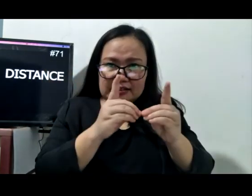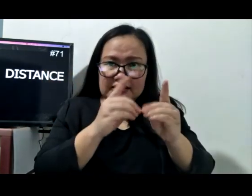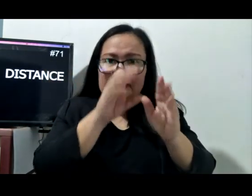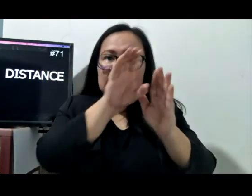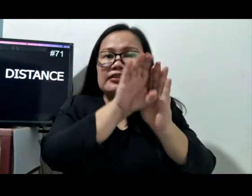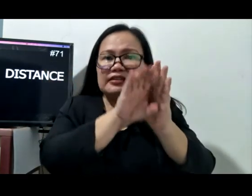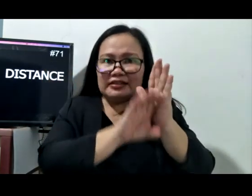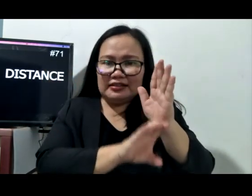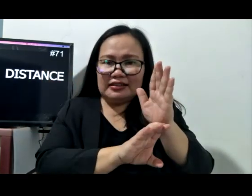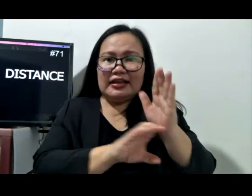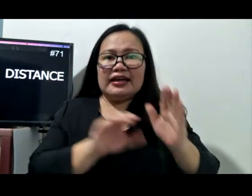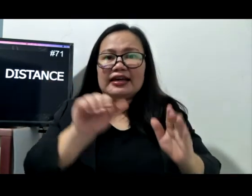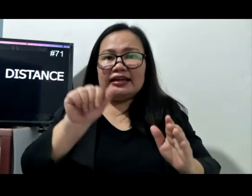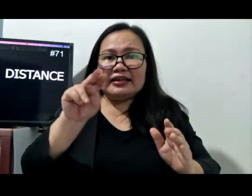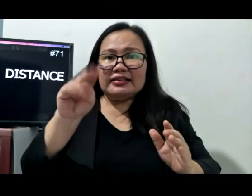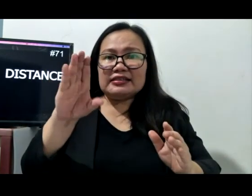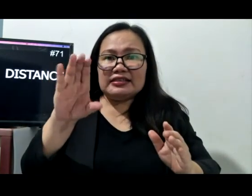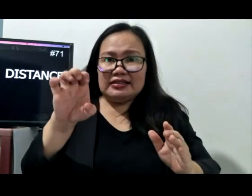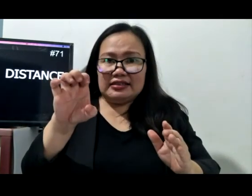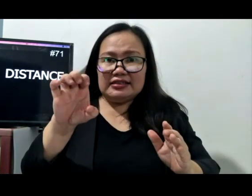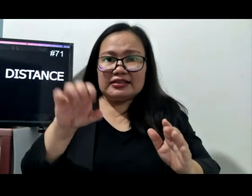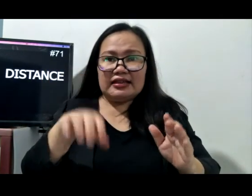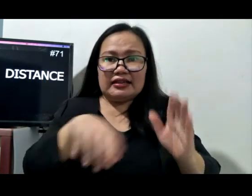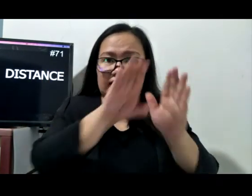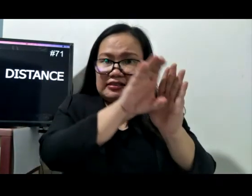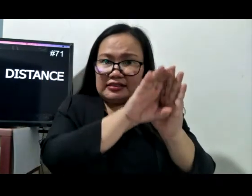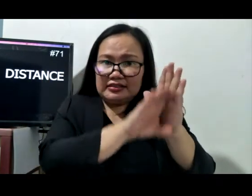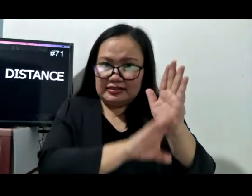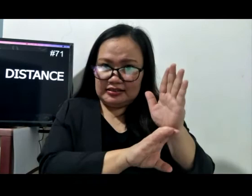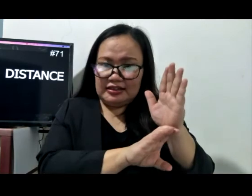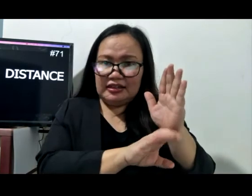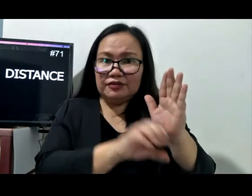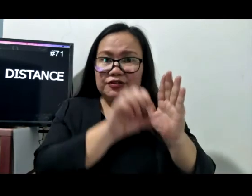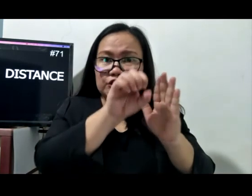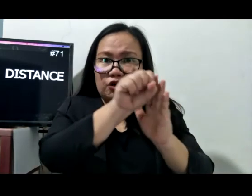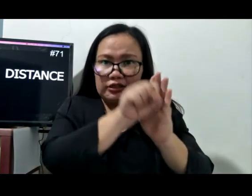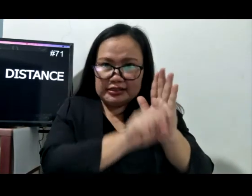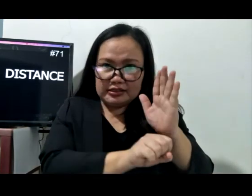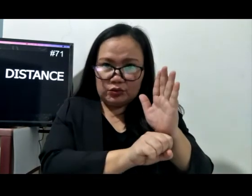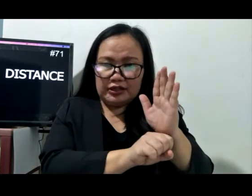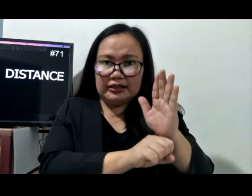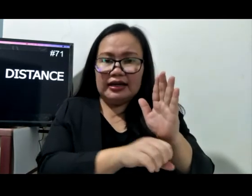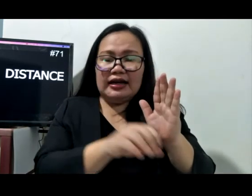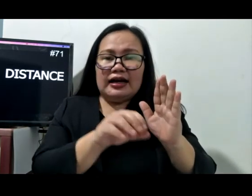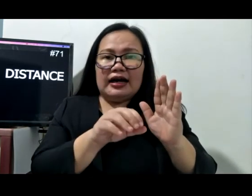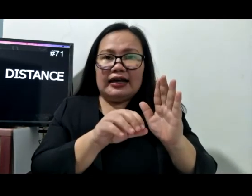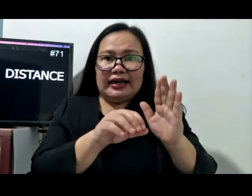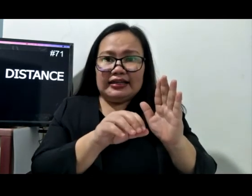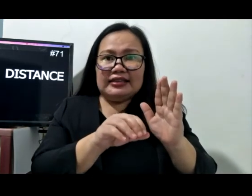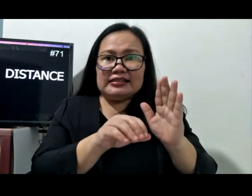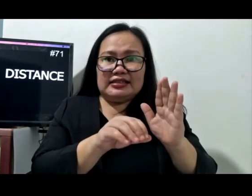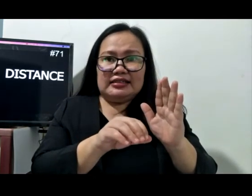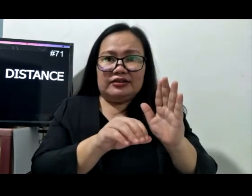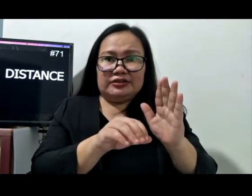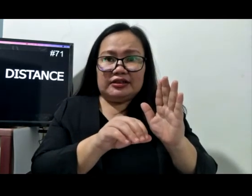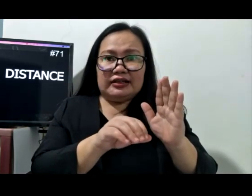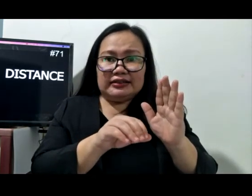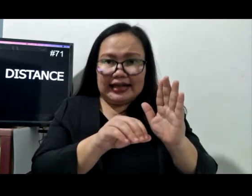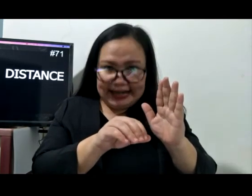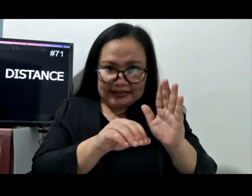distance. ANCE is signed like this. If Sean is this one, ANCE or